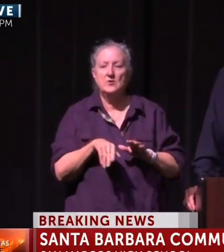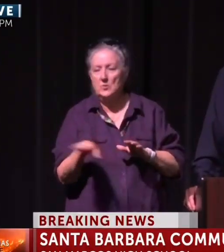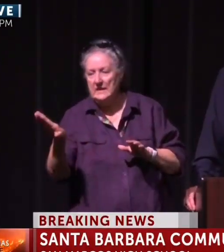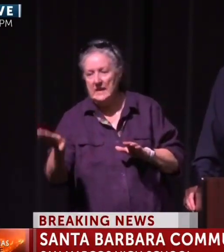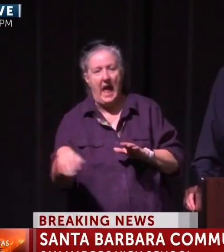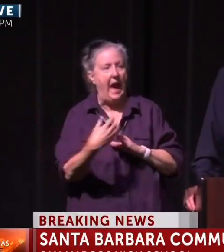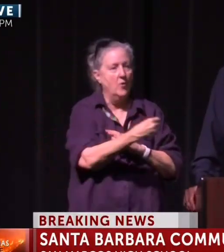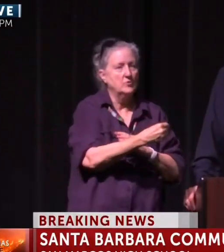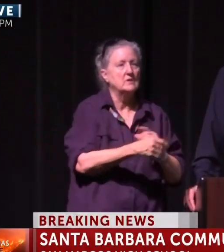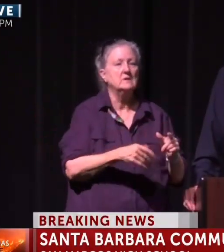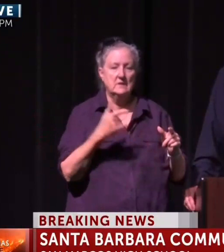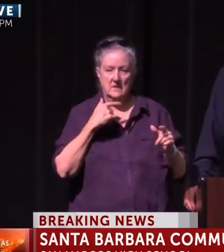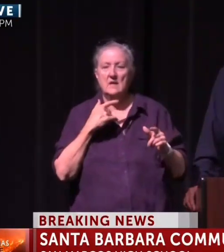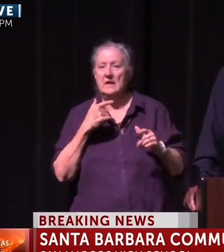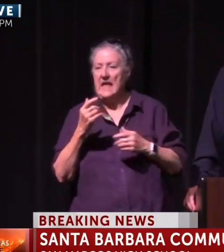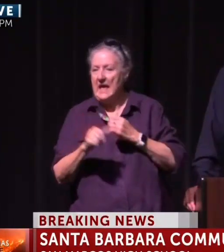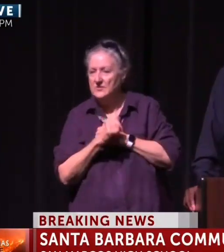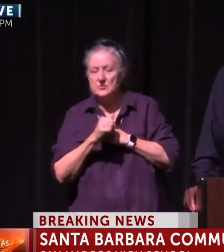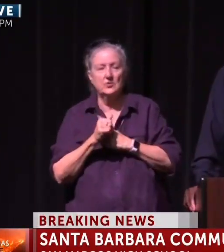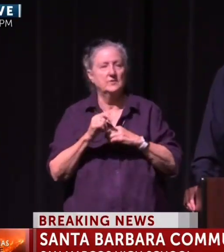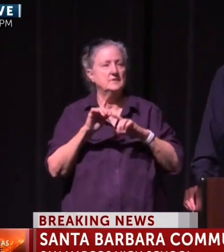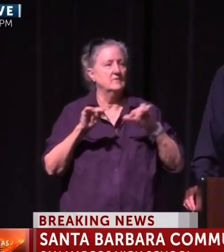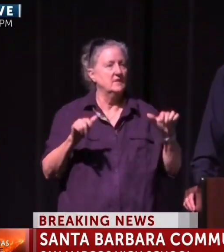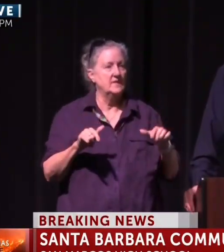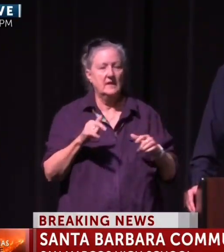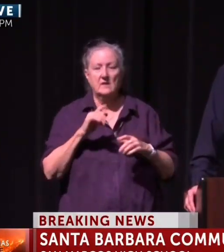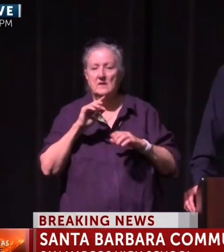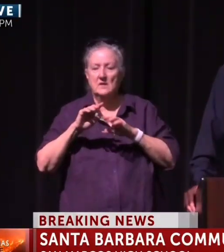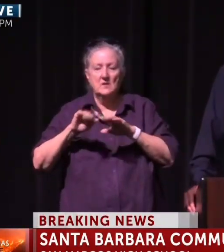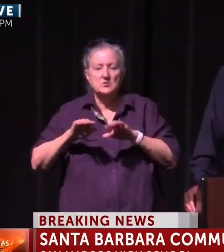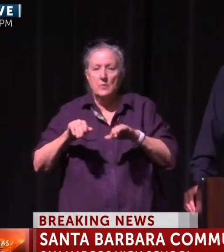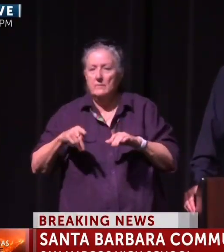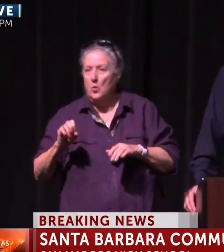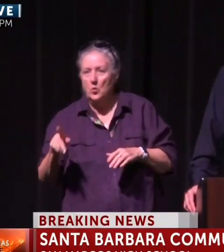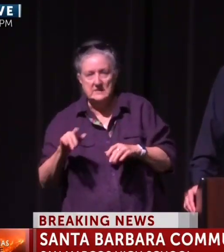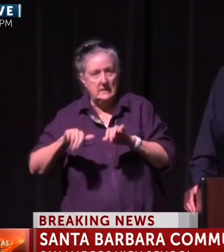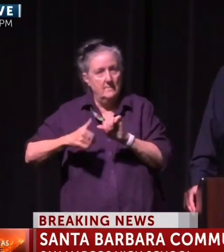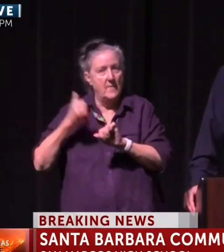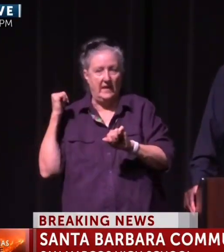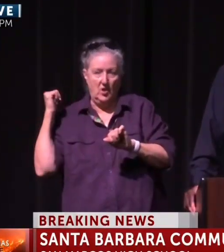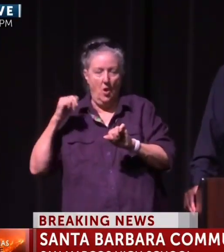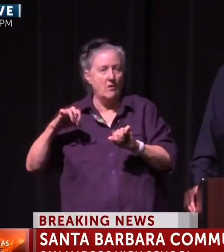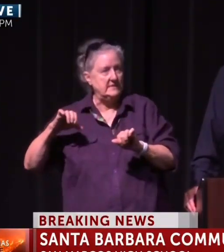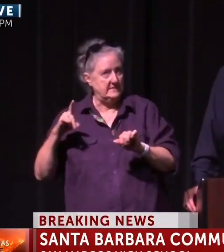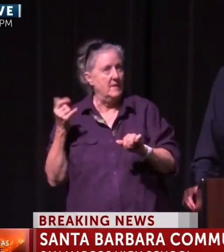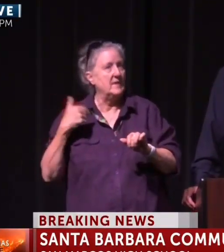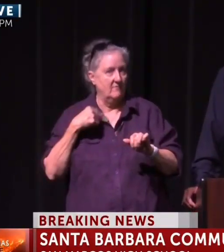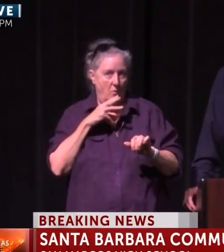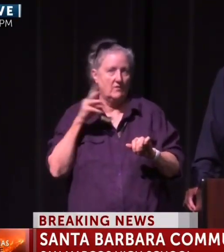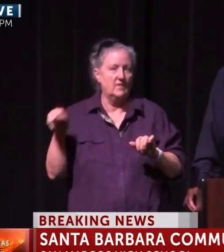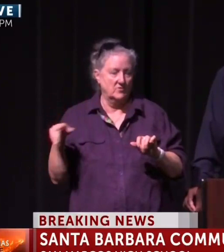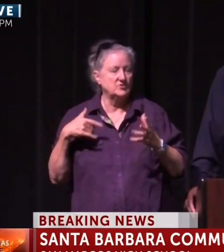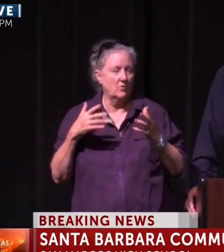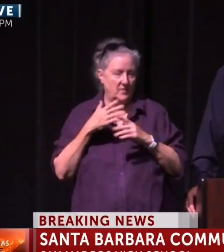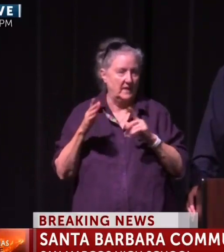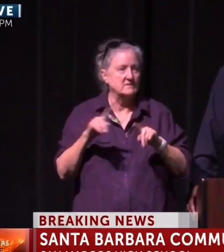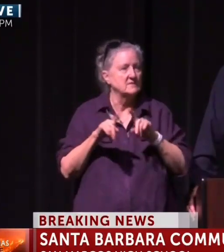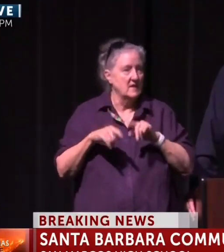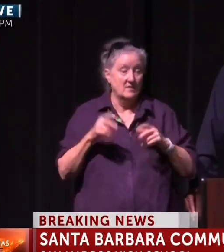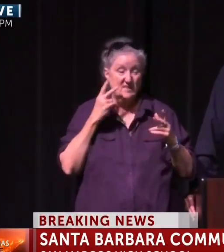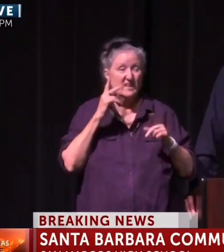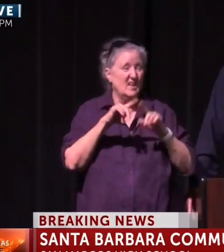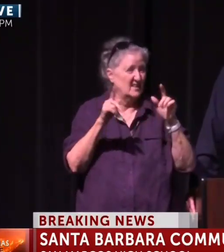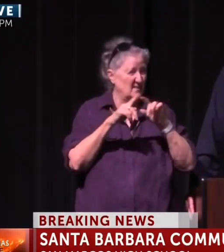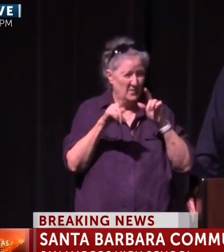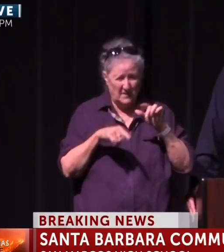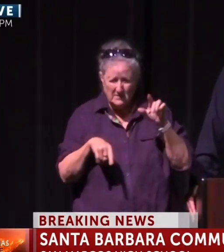ingress and egress routes, as well as hazards, swimming pools that are in backyards that may contain water, and things of that nature. So you may see a